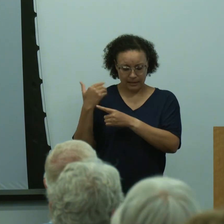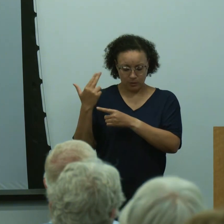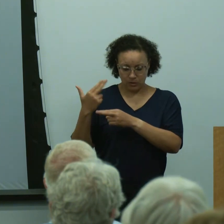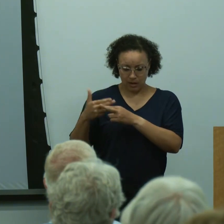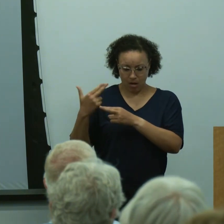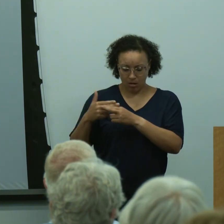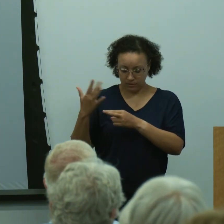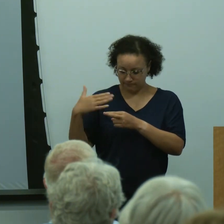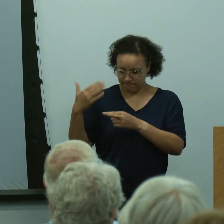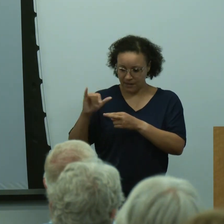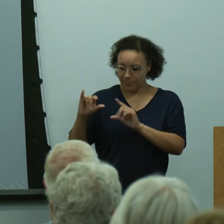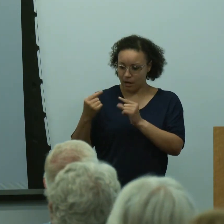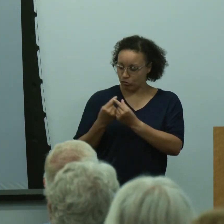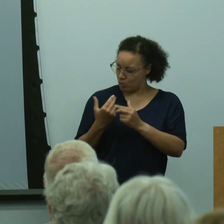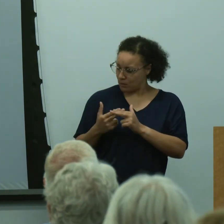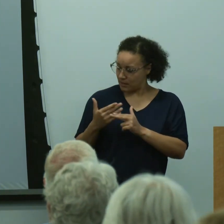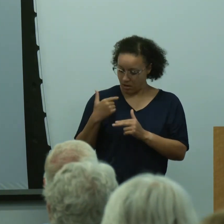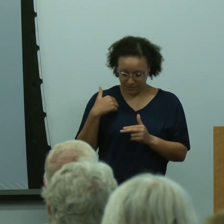what was that group